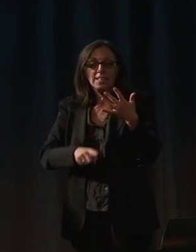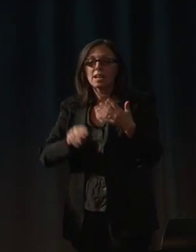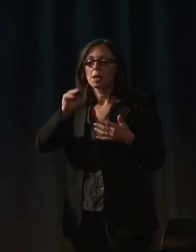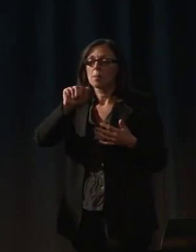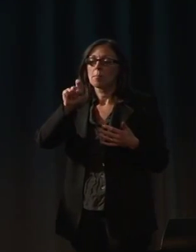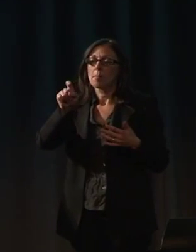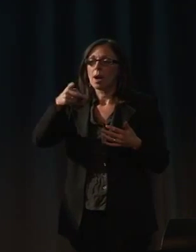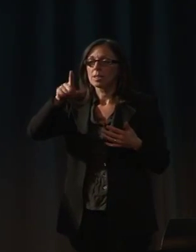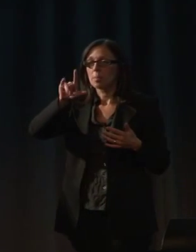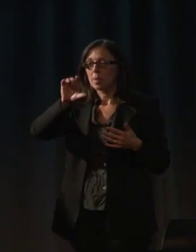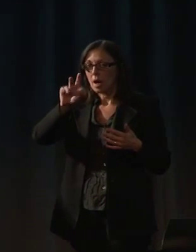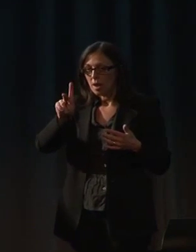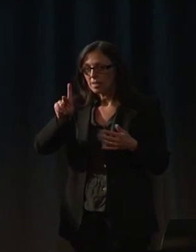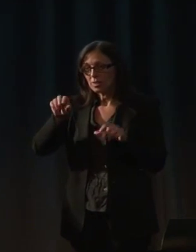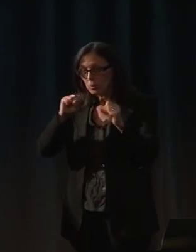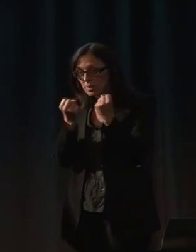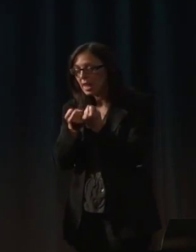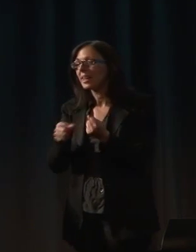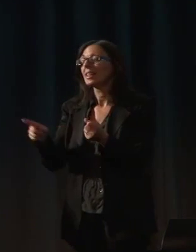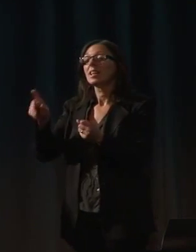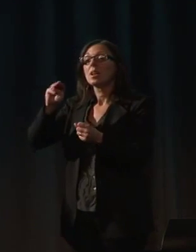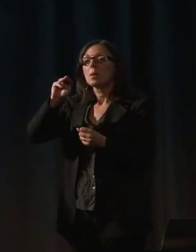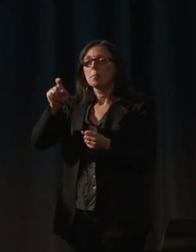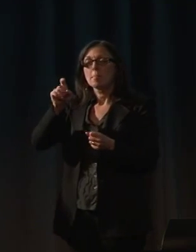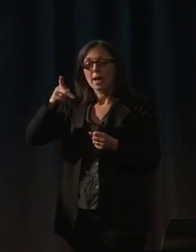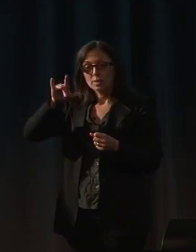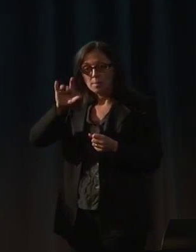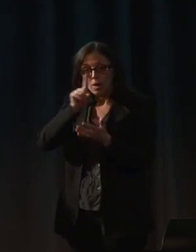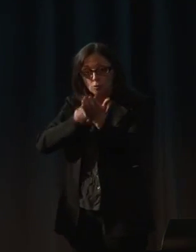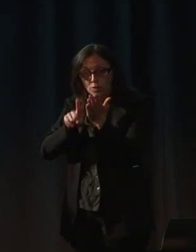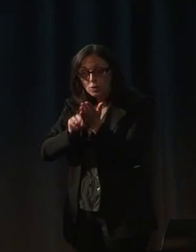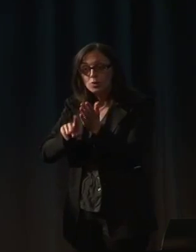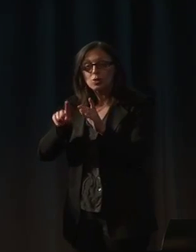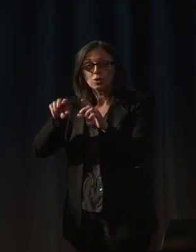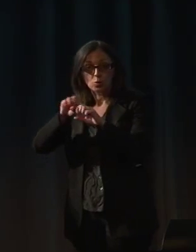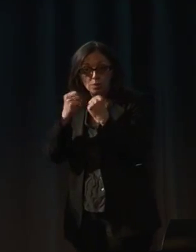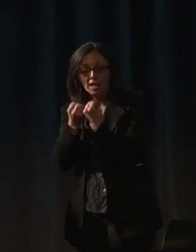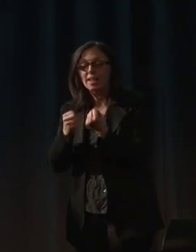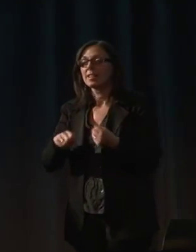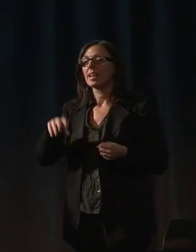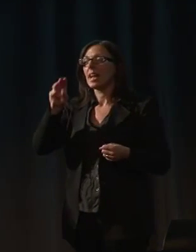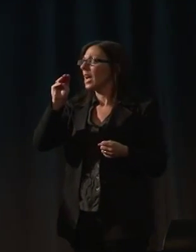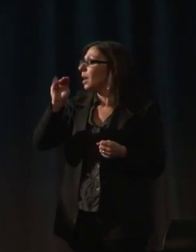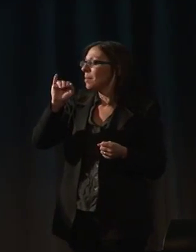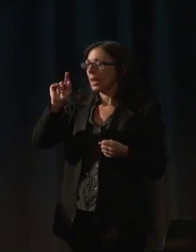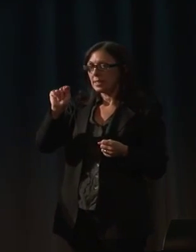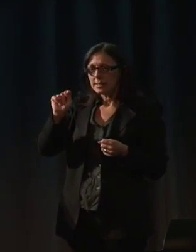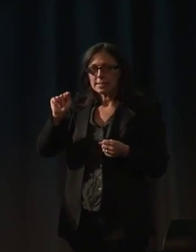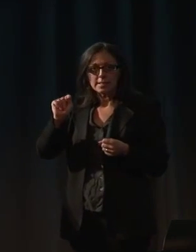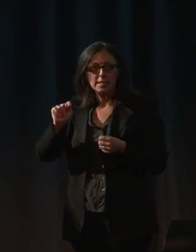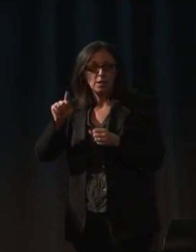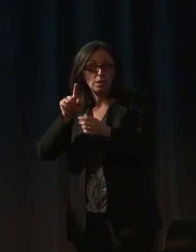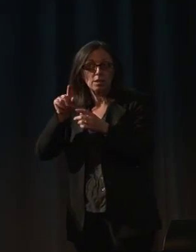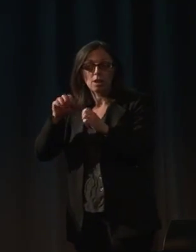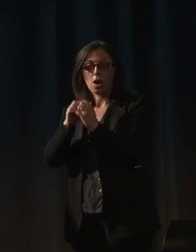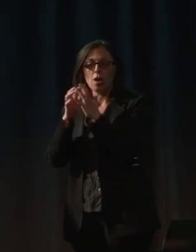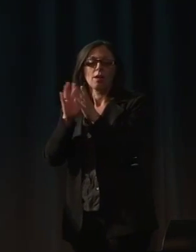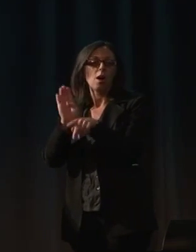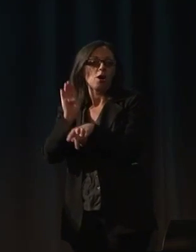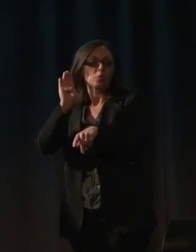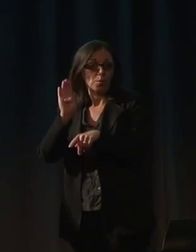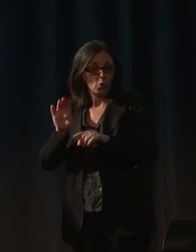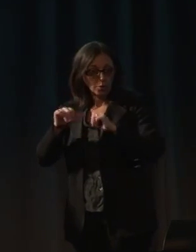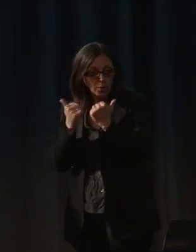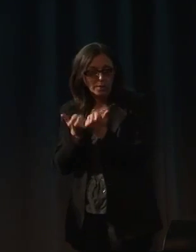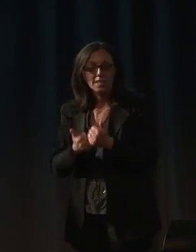the Max Planck Research Award from the Alexander von Humboldt Foundation, the MIT 50K Entrepreneurship Competition, and many others. In 2009,